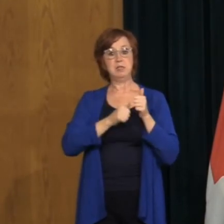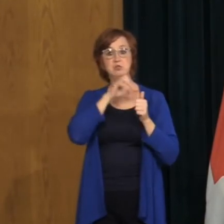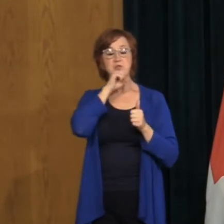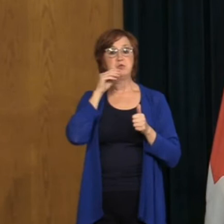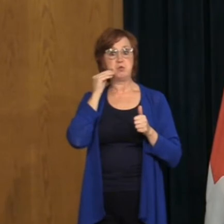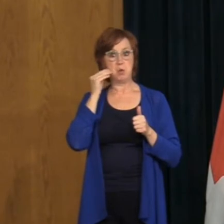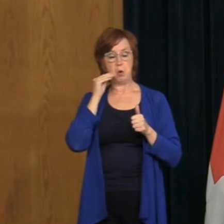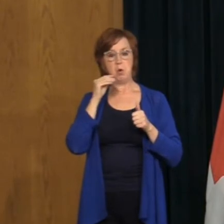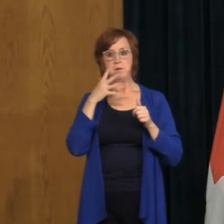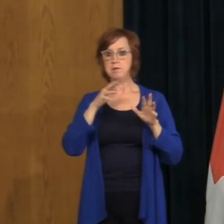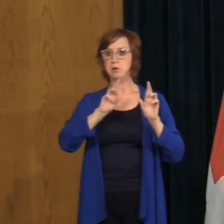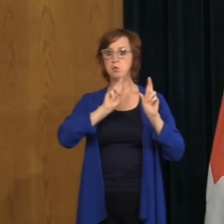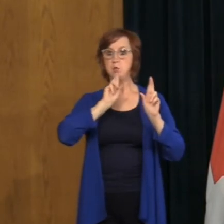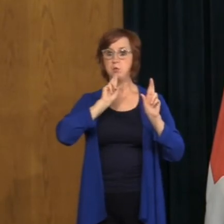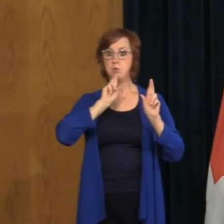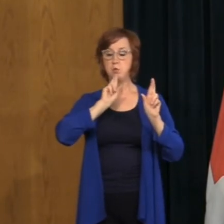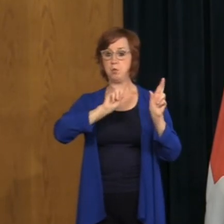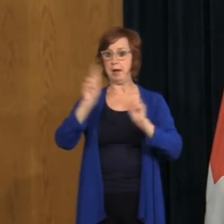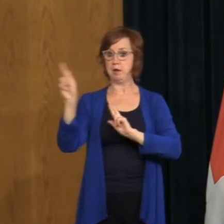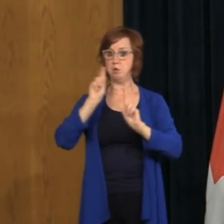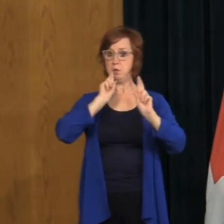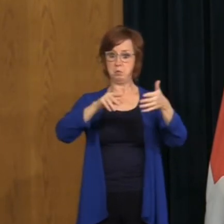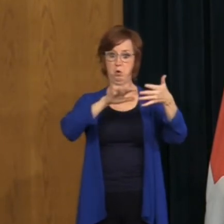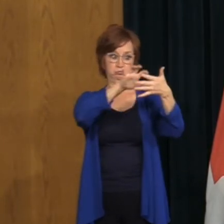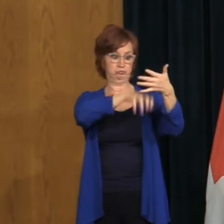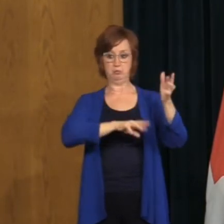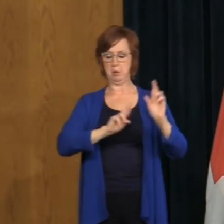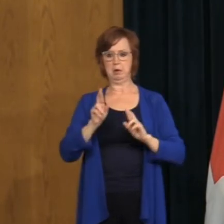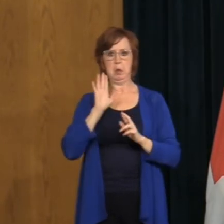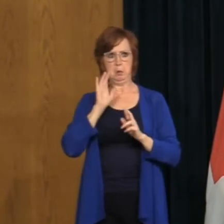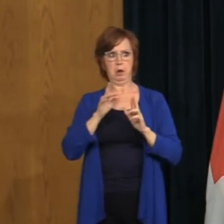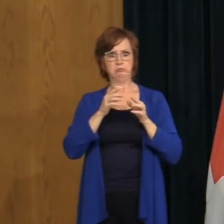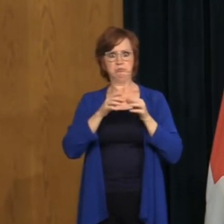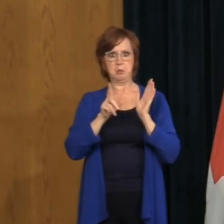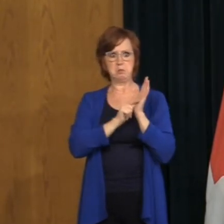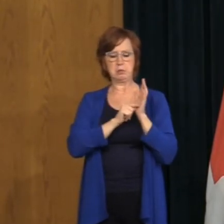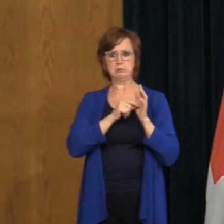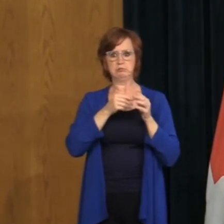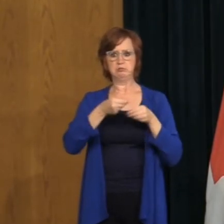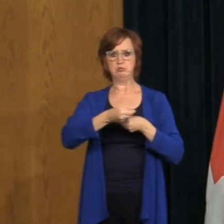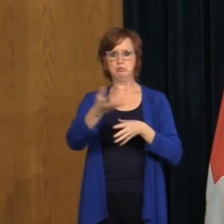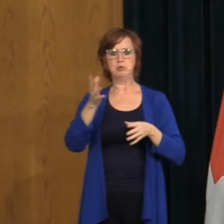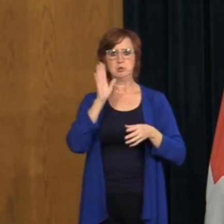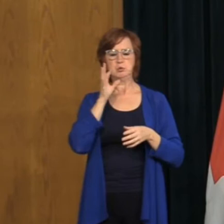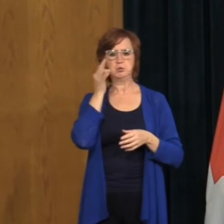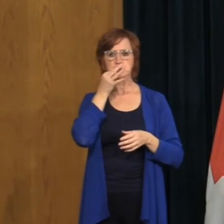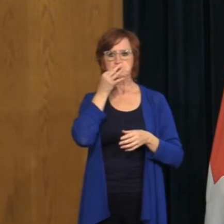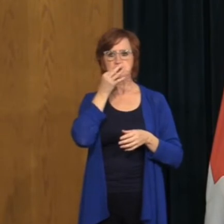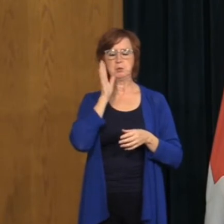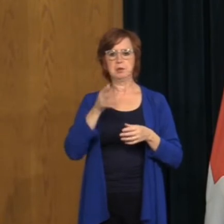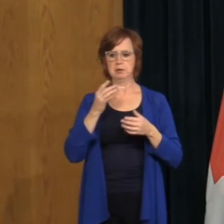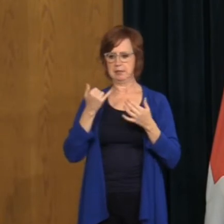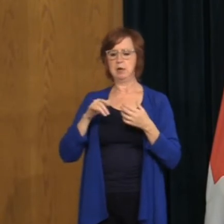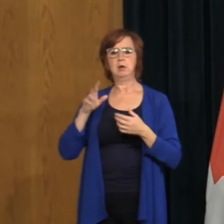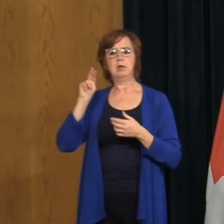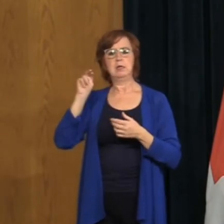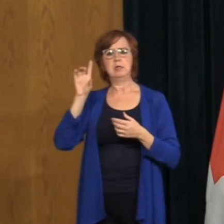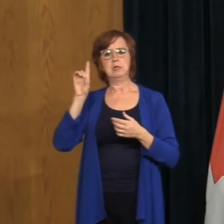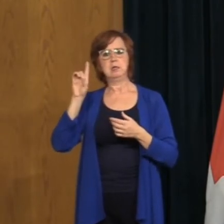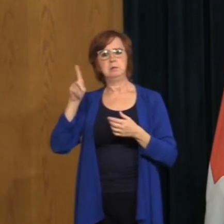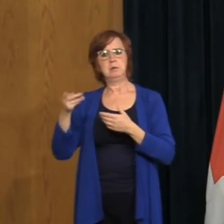shortly. With respect to minimum standards, minimum guidelines or minimum standards of care, if you will,